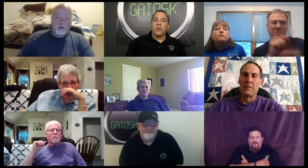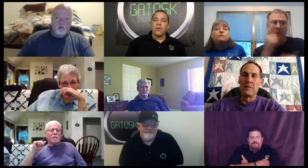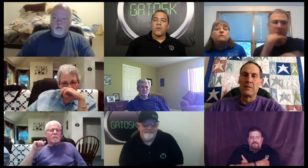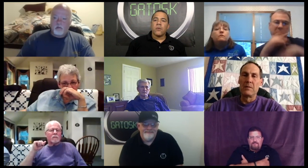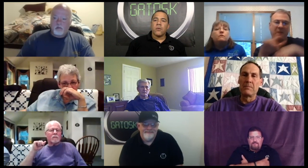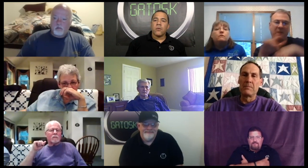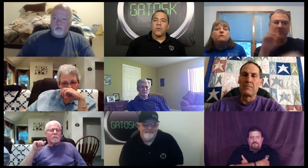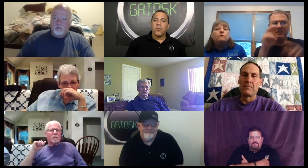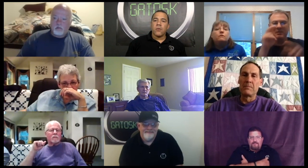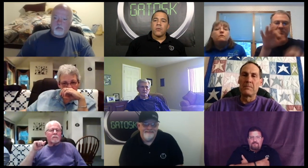like a choice